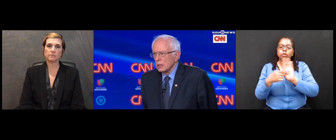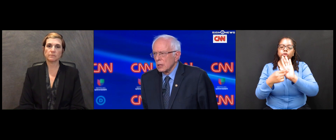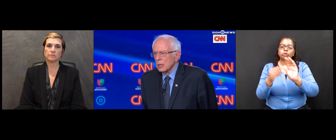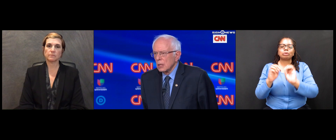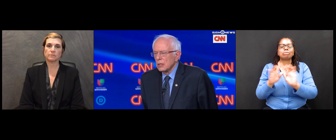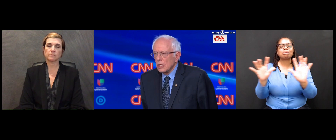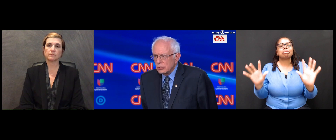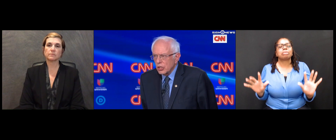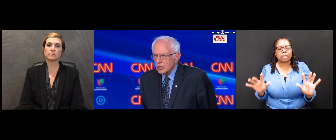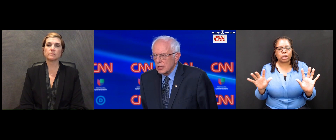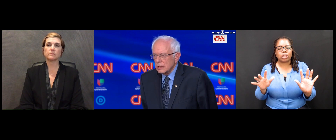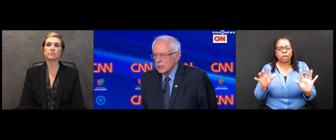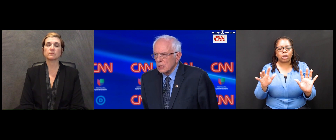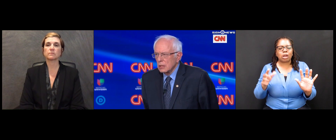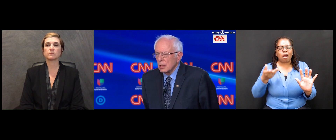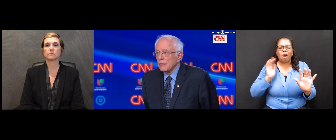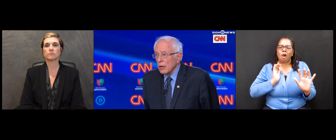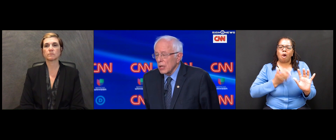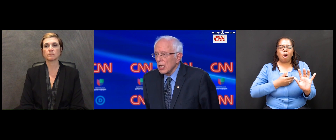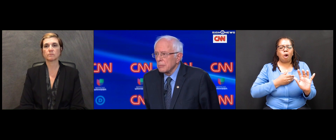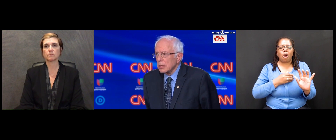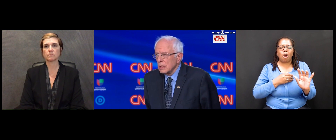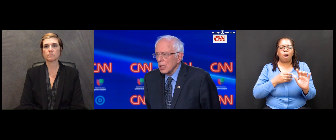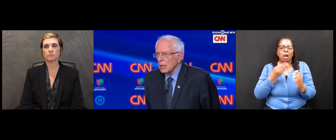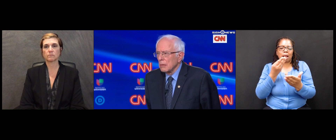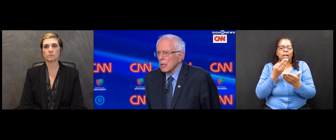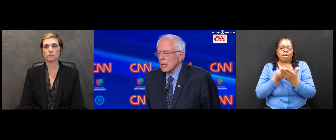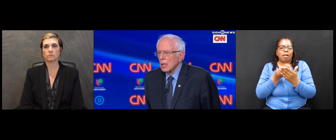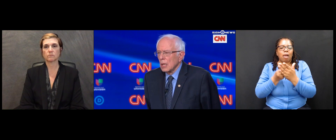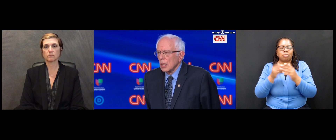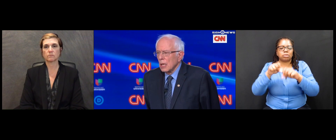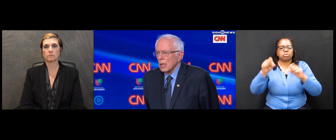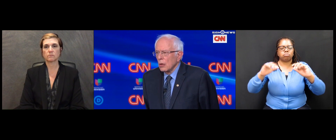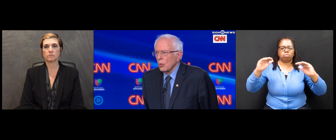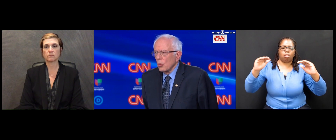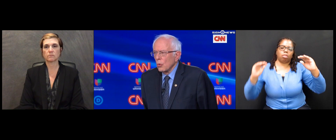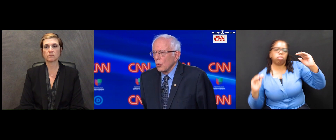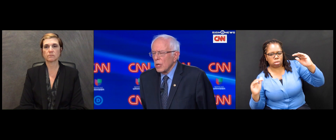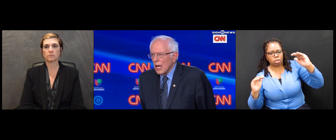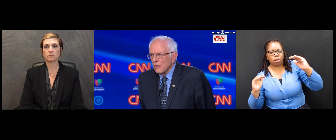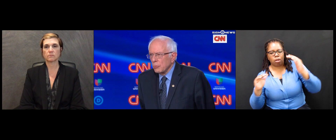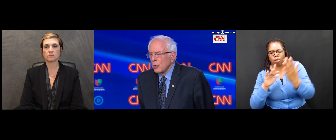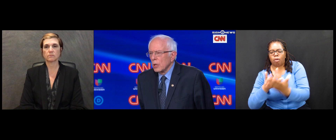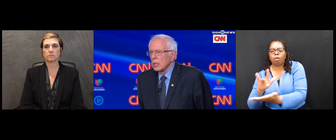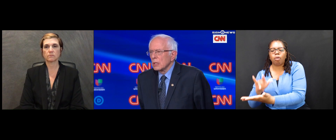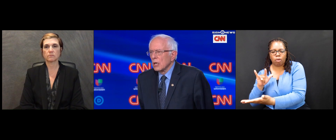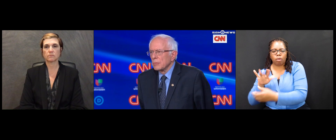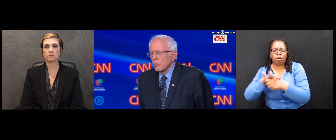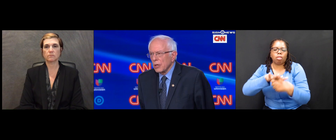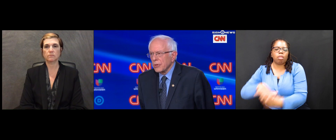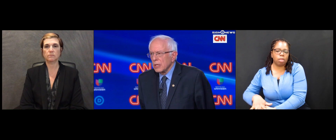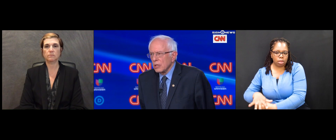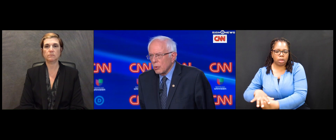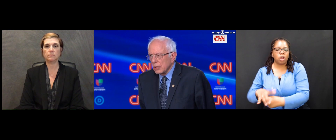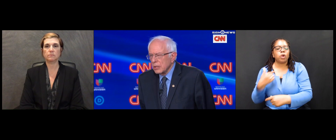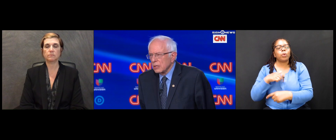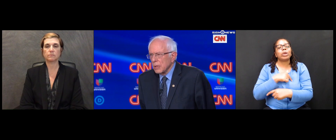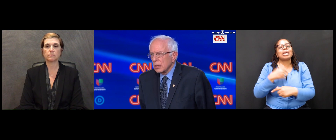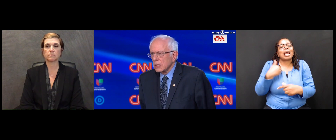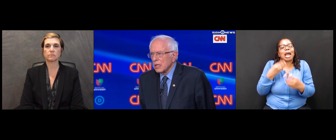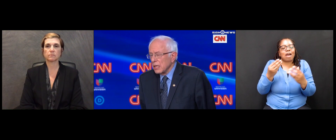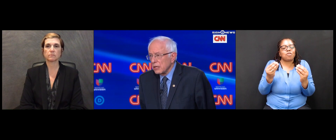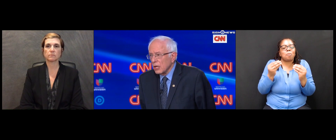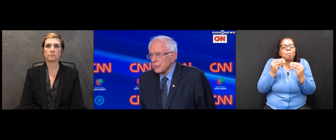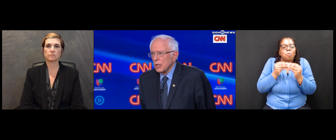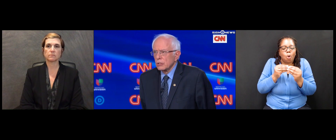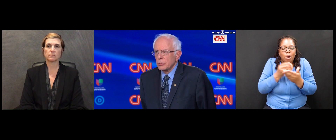cruelty and the unjustness of our economy today. We have more income and wealth inequality in